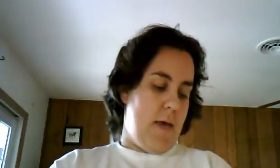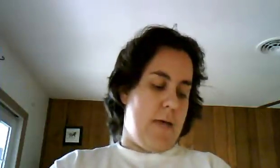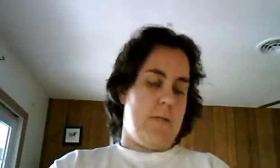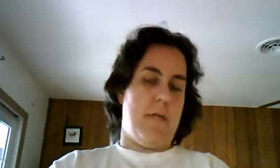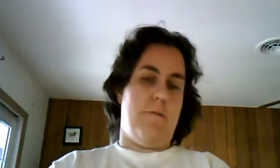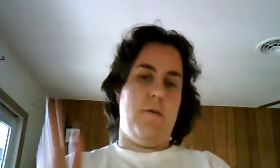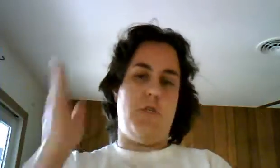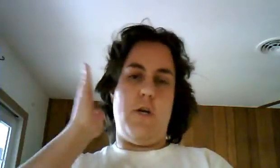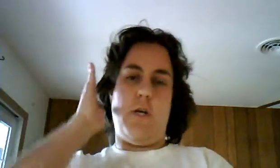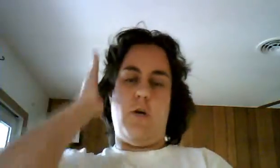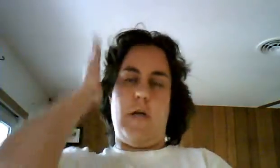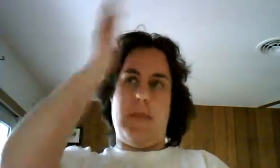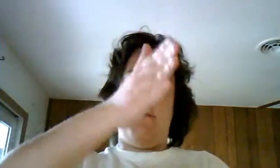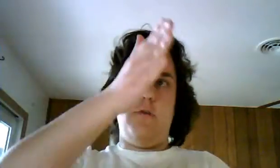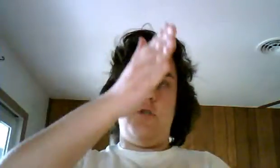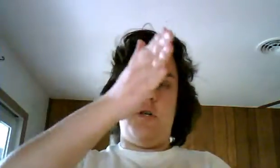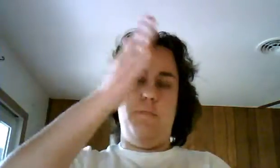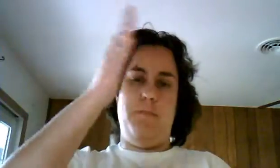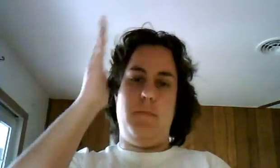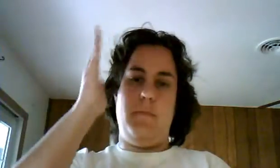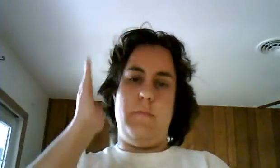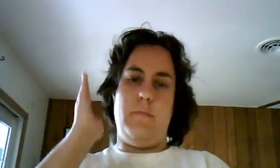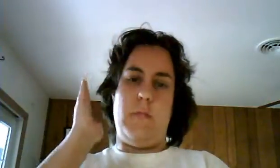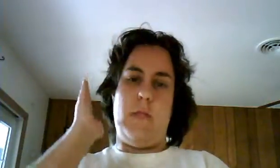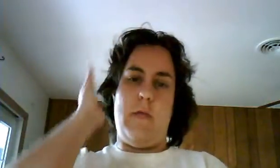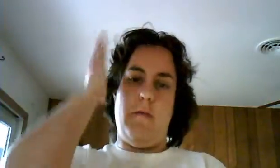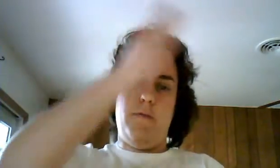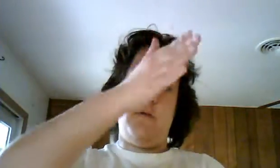And future, you're gonna go like that. Future. Future.